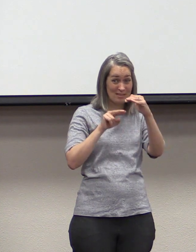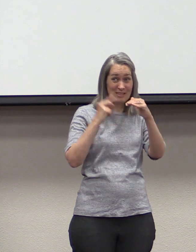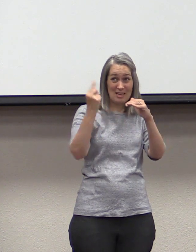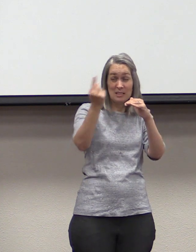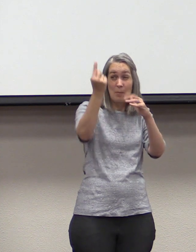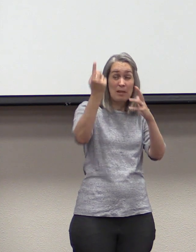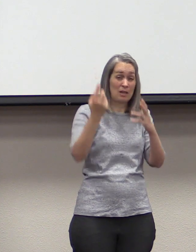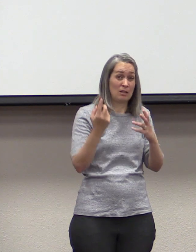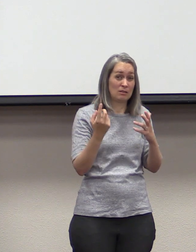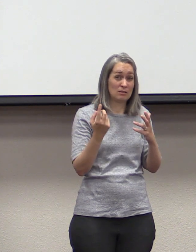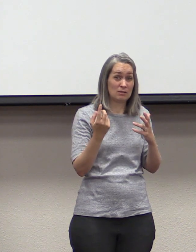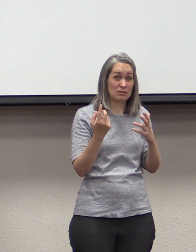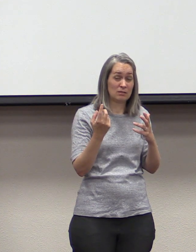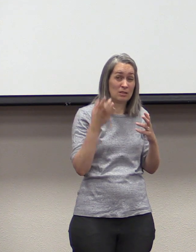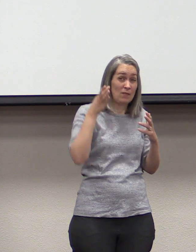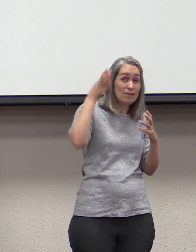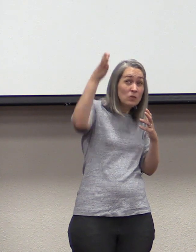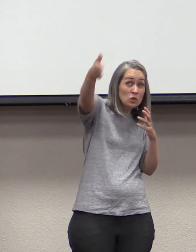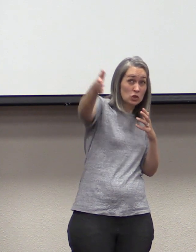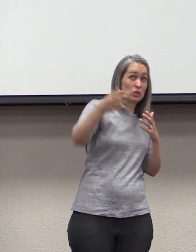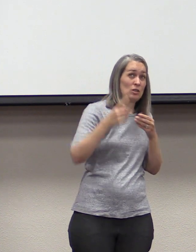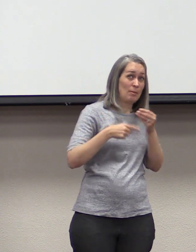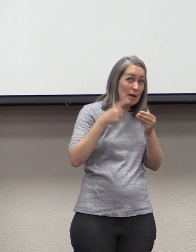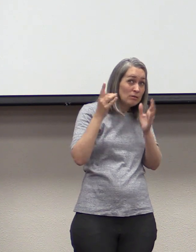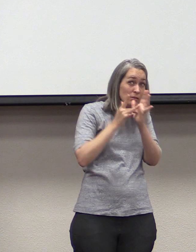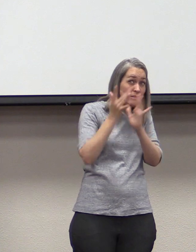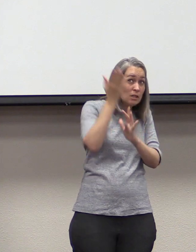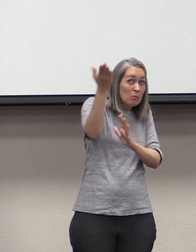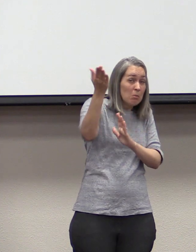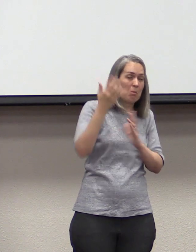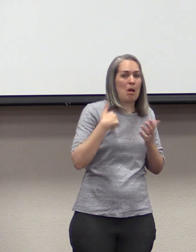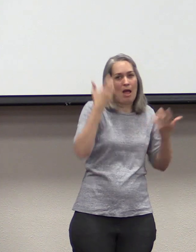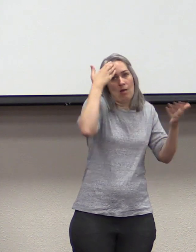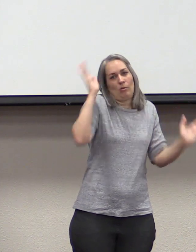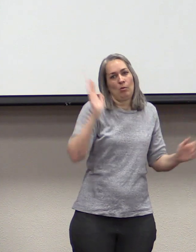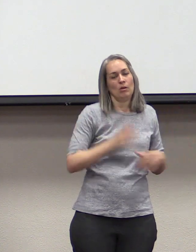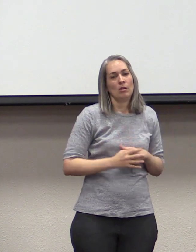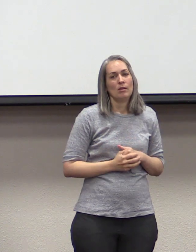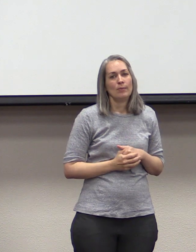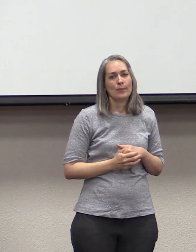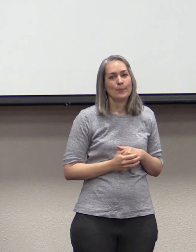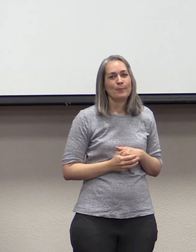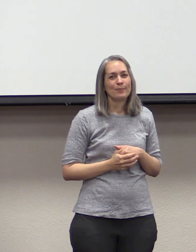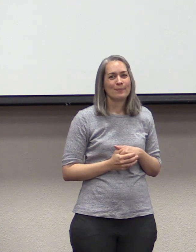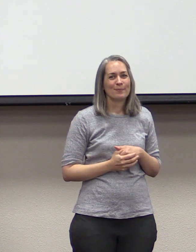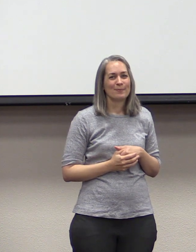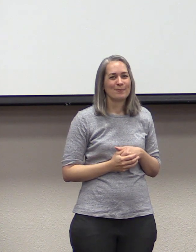or foreshadow something further on about Jesus? I don't know.